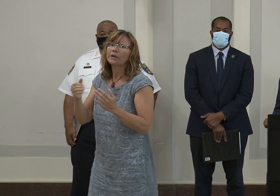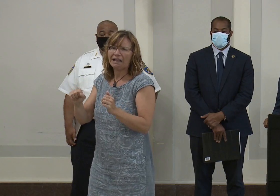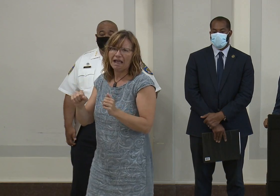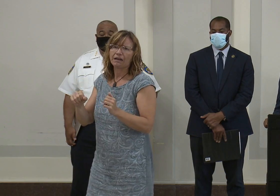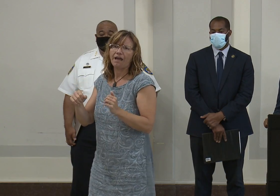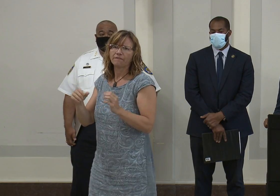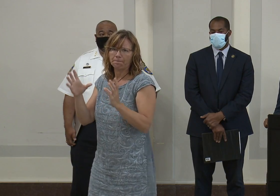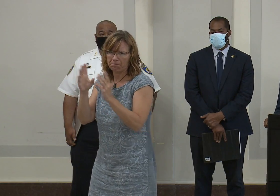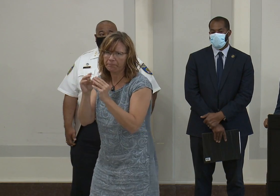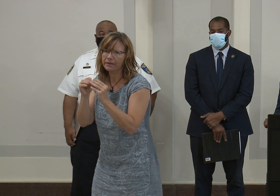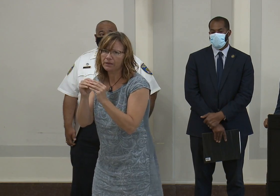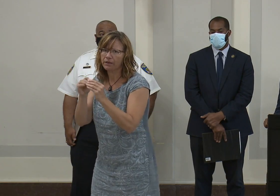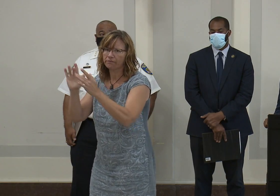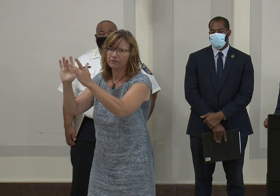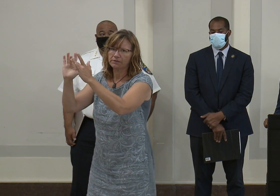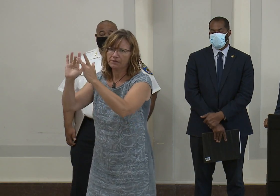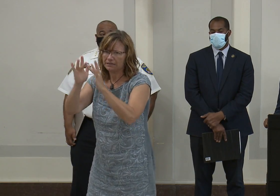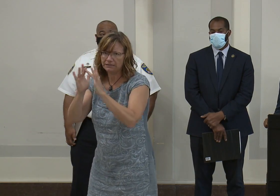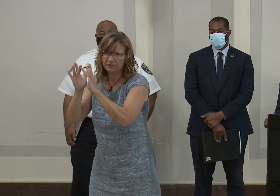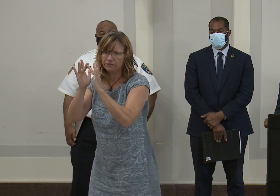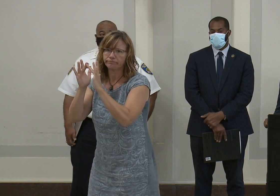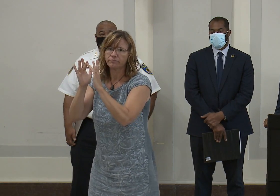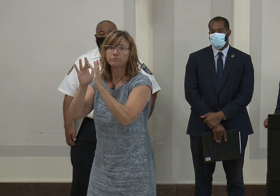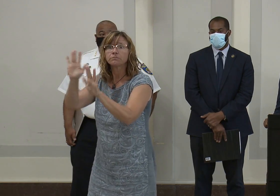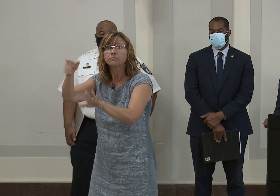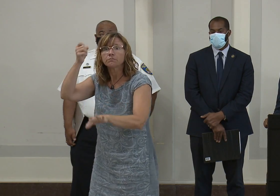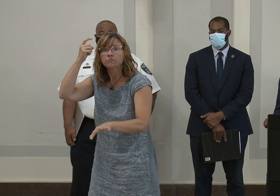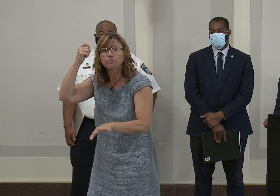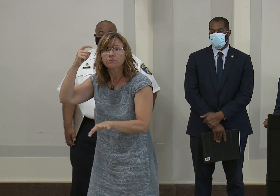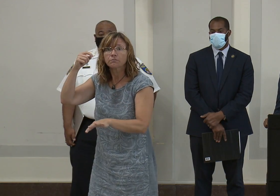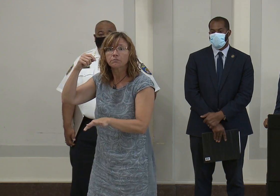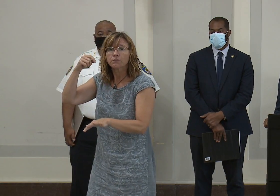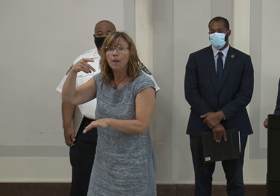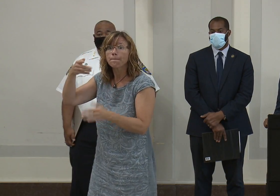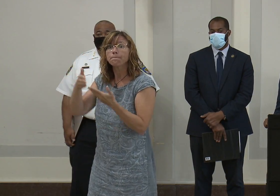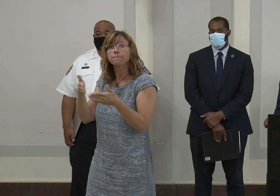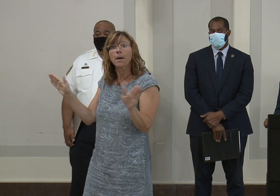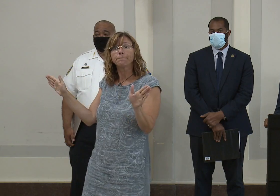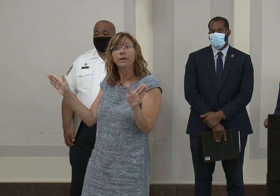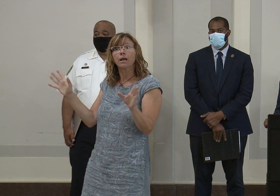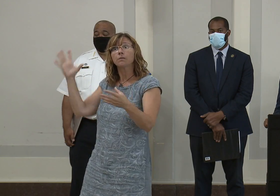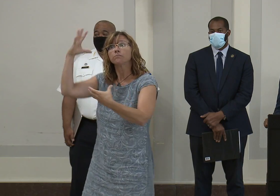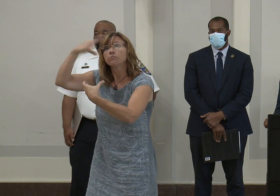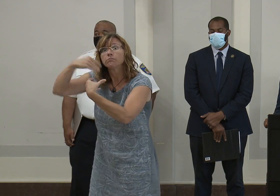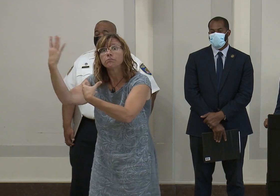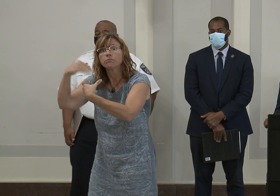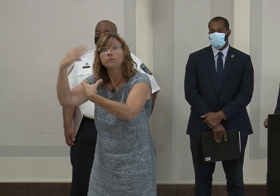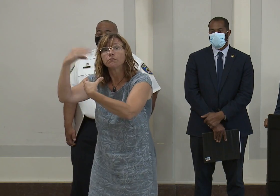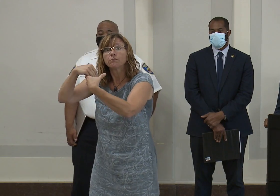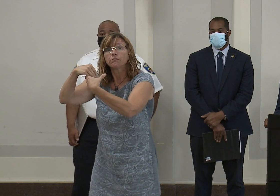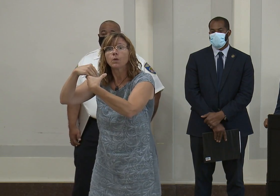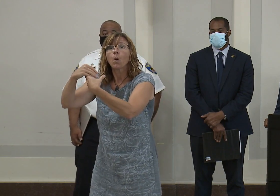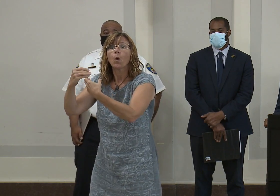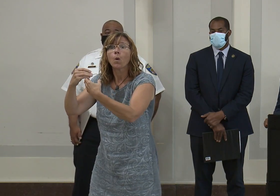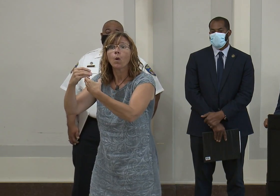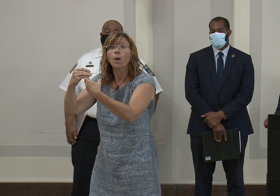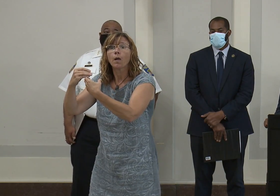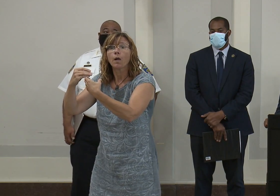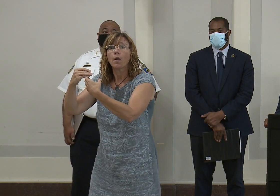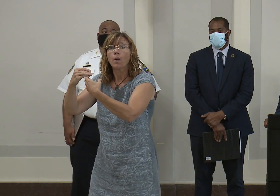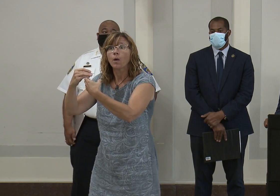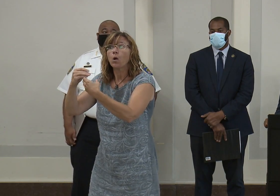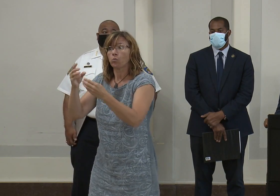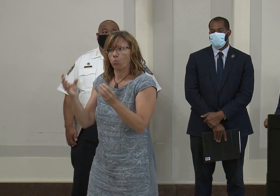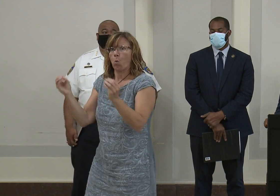know that public participation in city meetings has went up doing virtual, because you have to think about the average Baltimore resident who